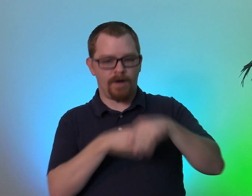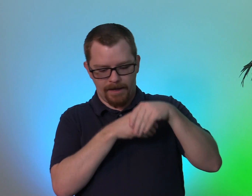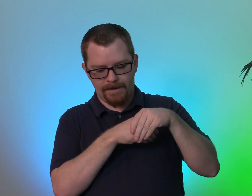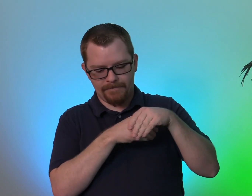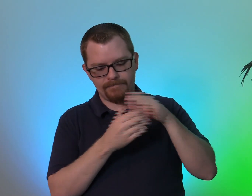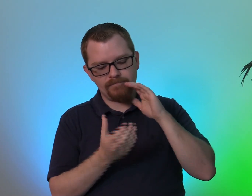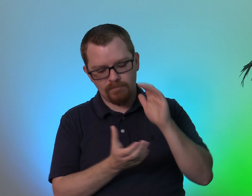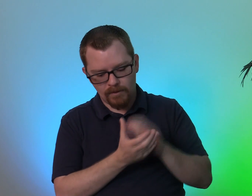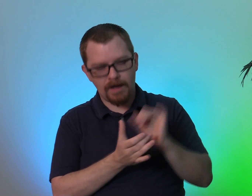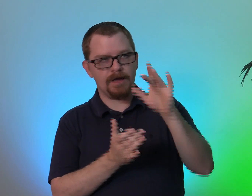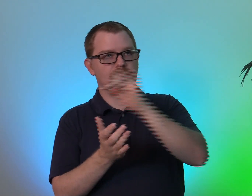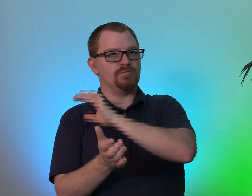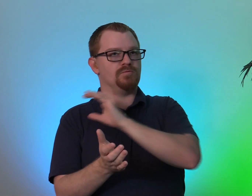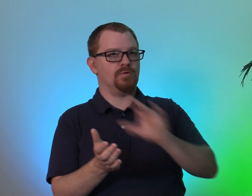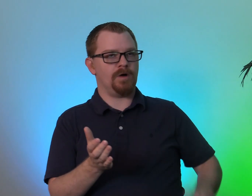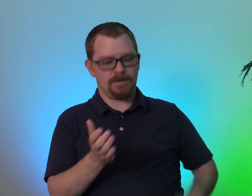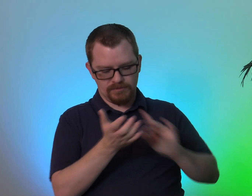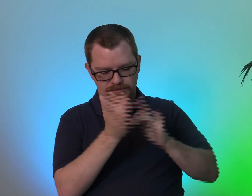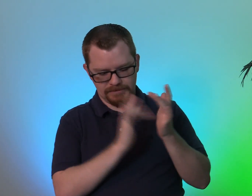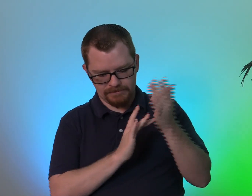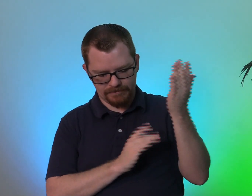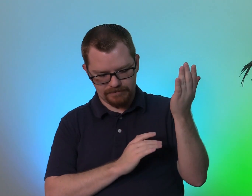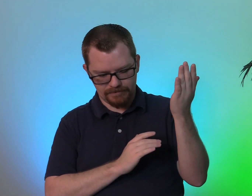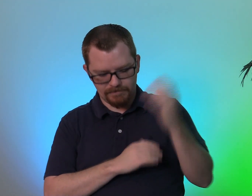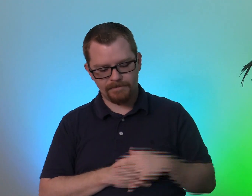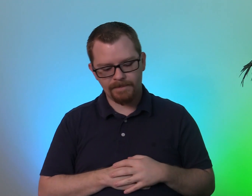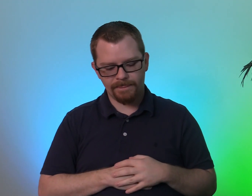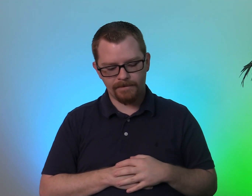as one, like the bride of Jesus Christ.